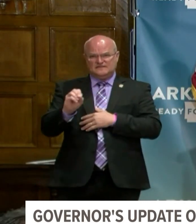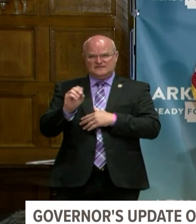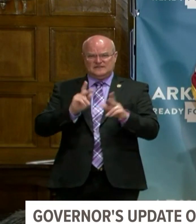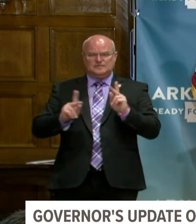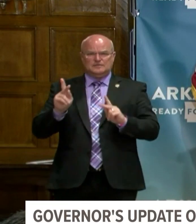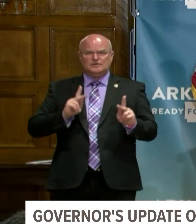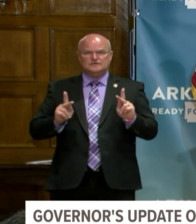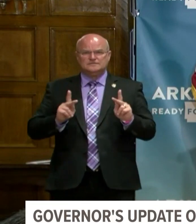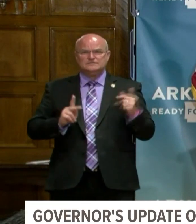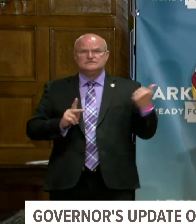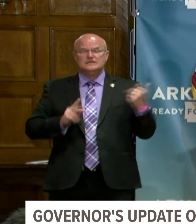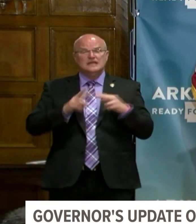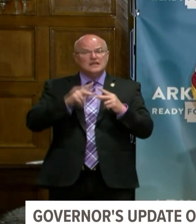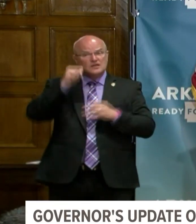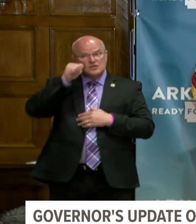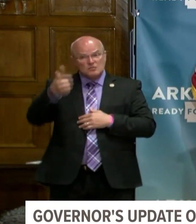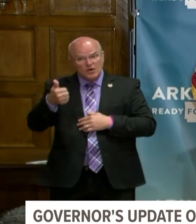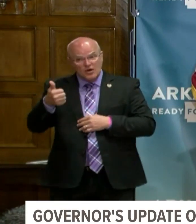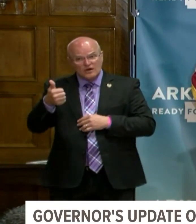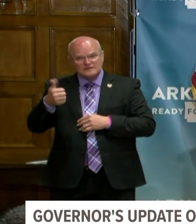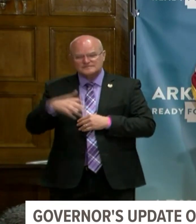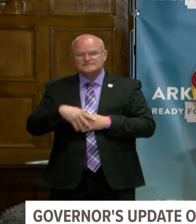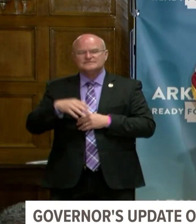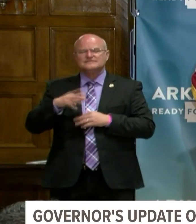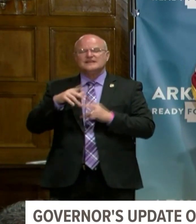50 people? Either tomorrow